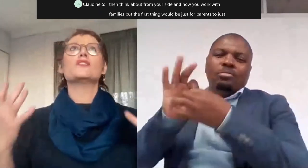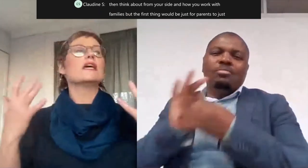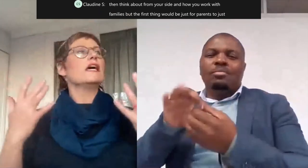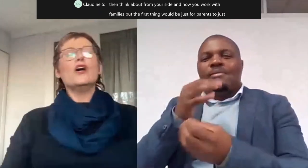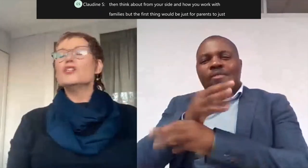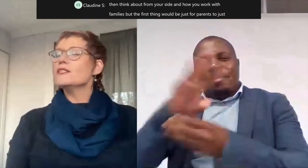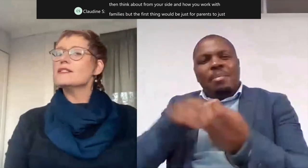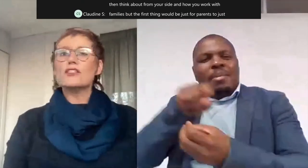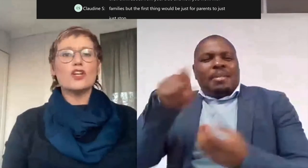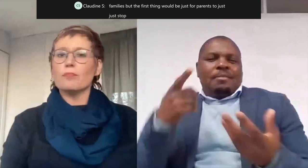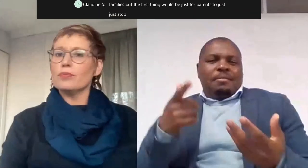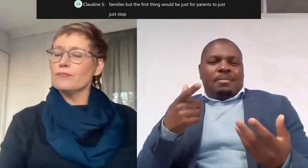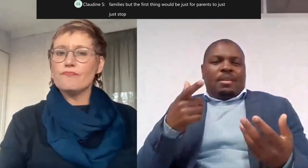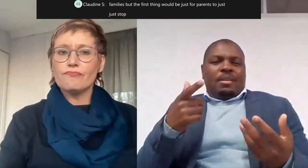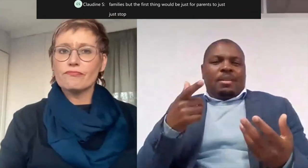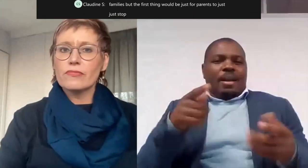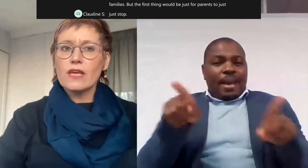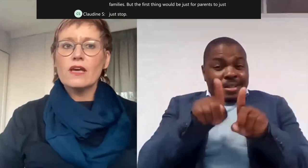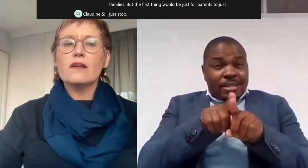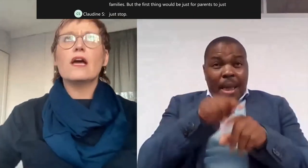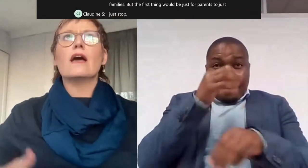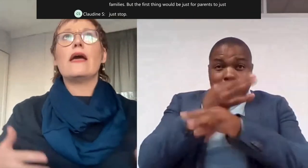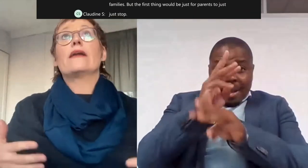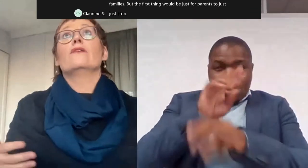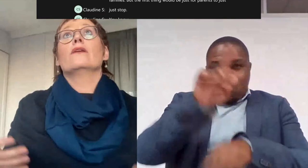parents to just stop.